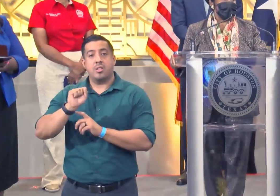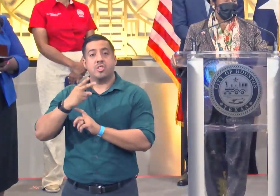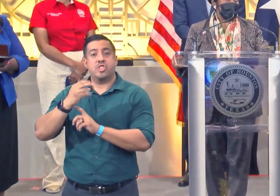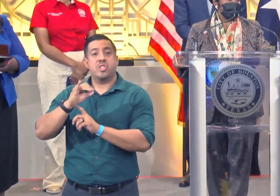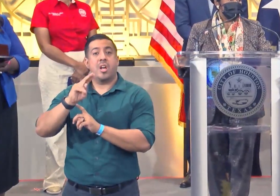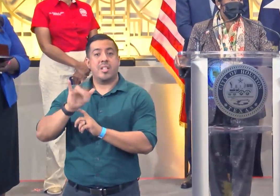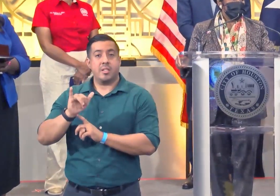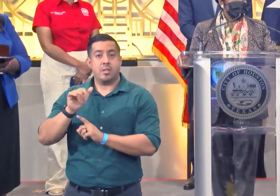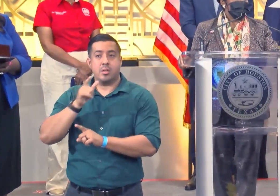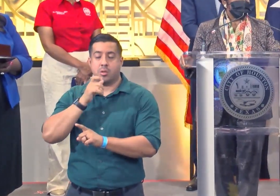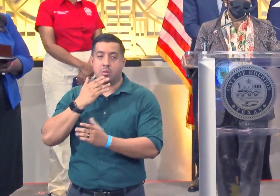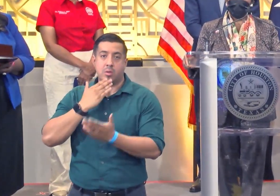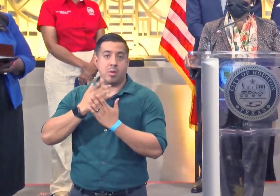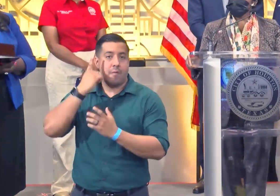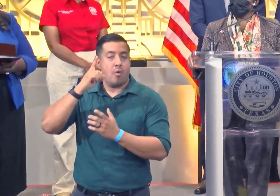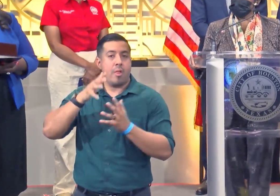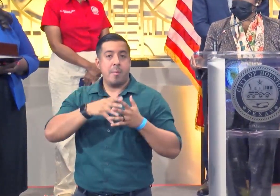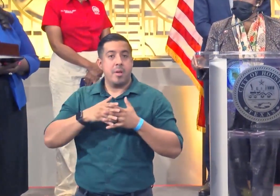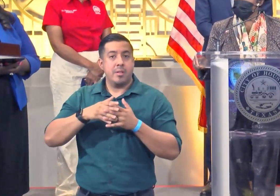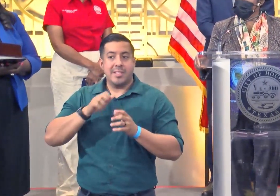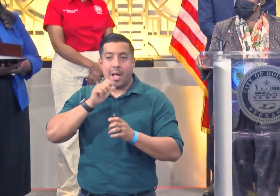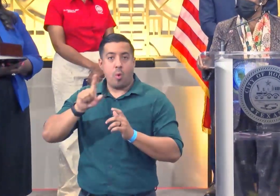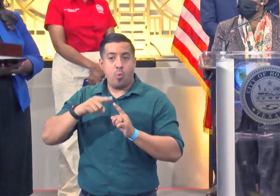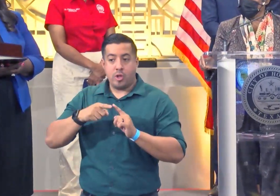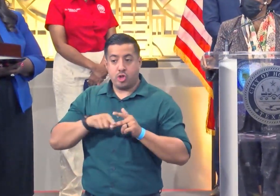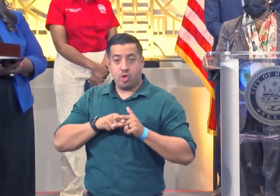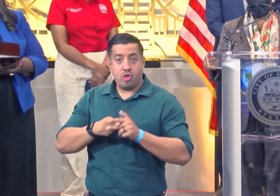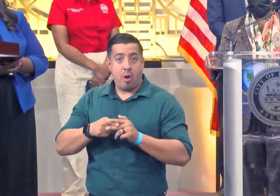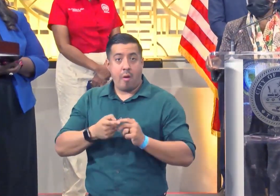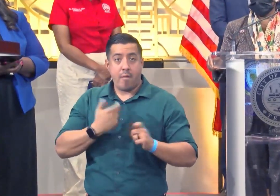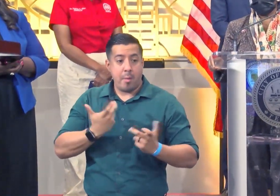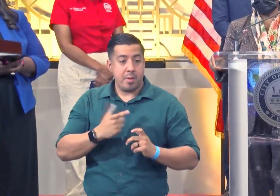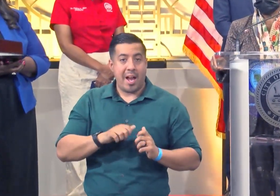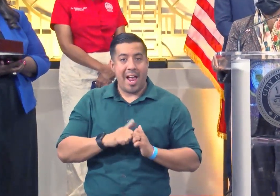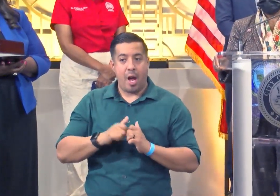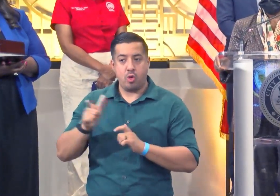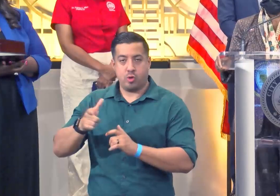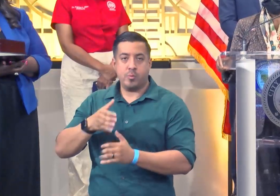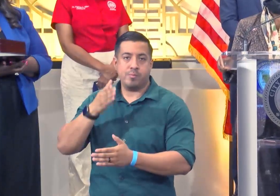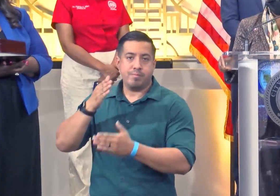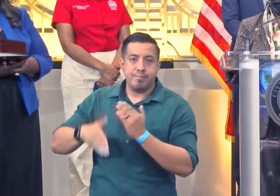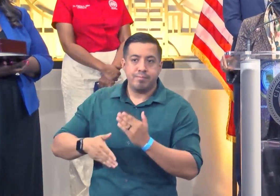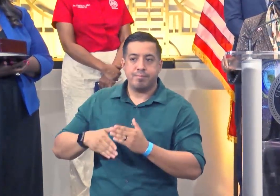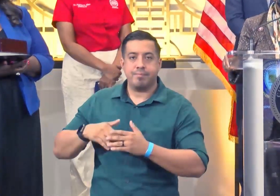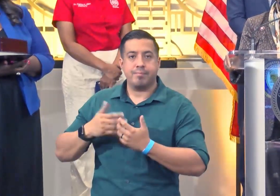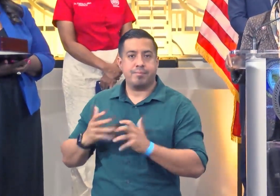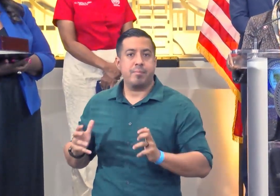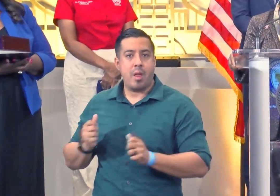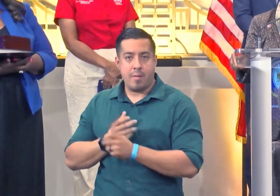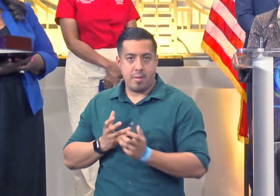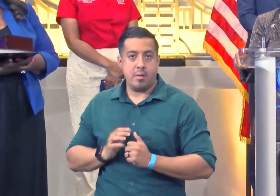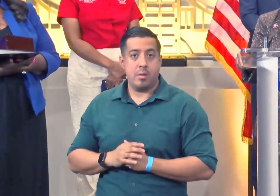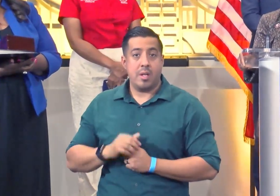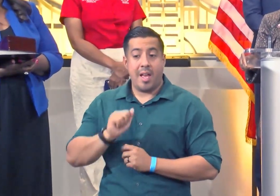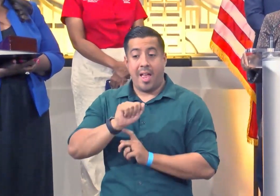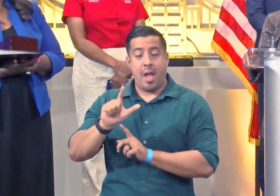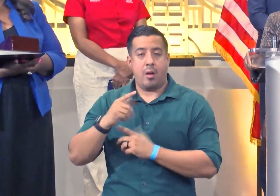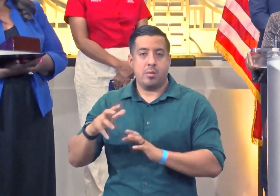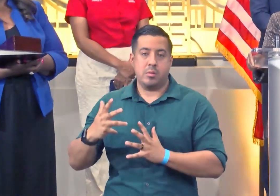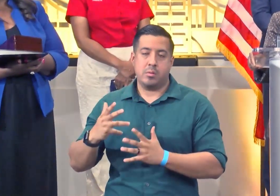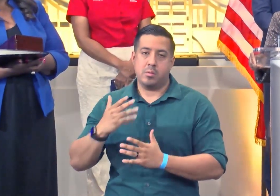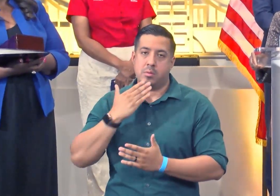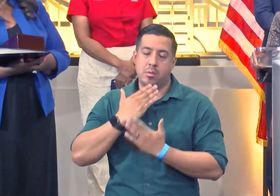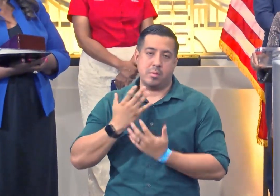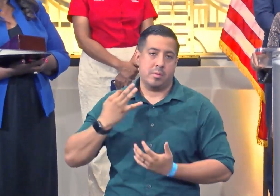about America. It's not where you started from, but it's how you ended. And Al has been a generous